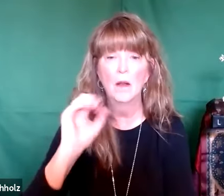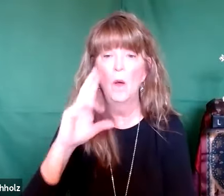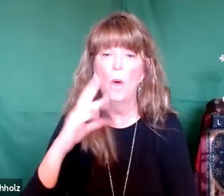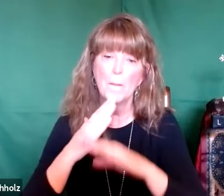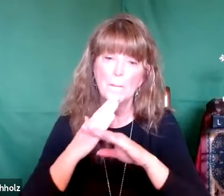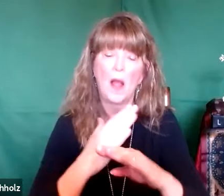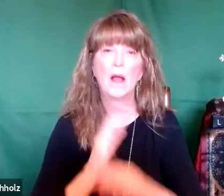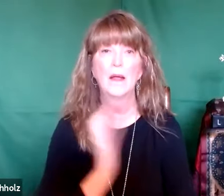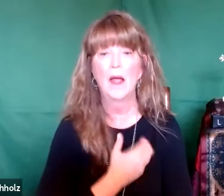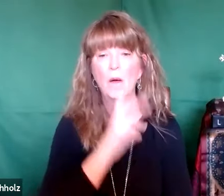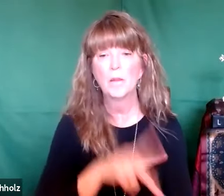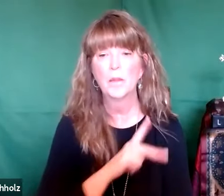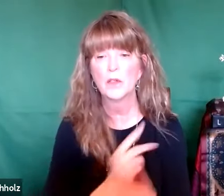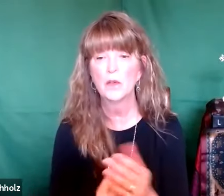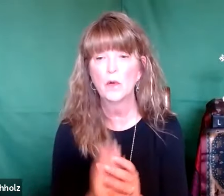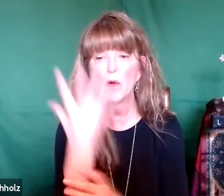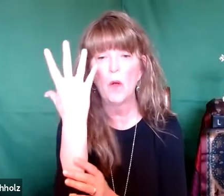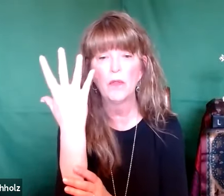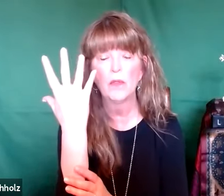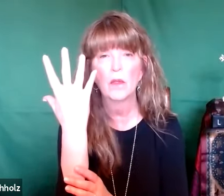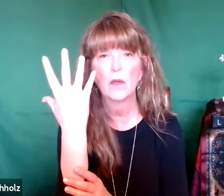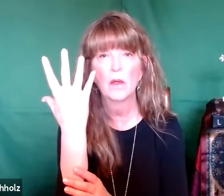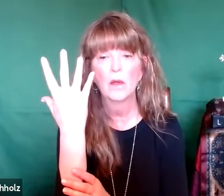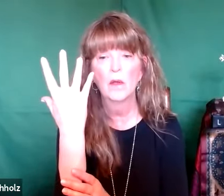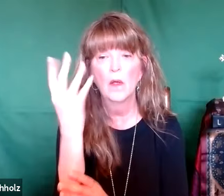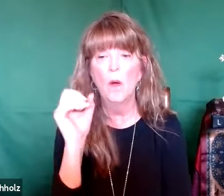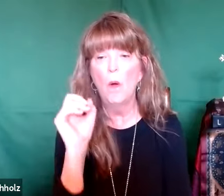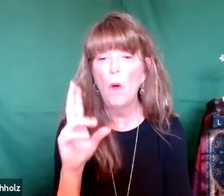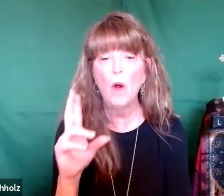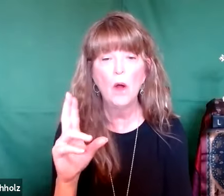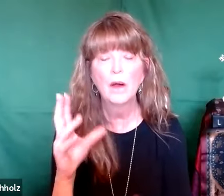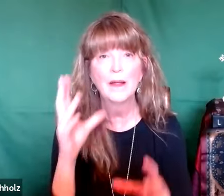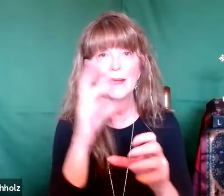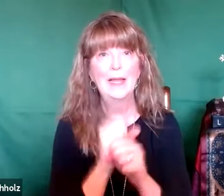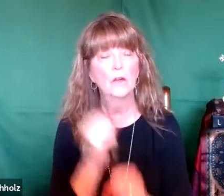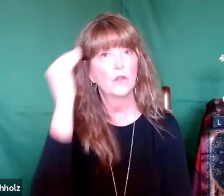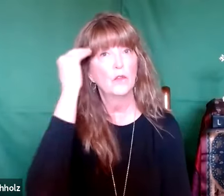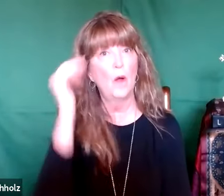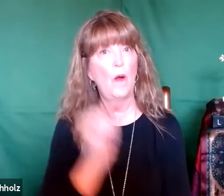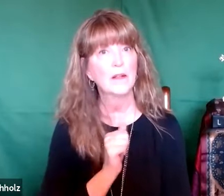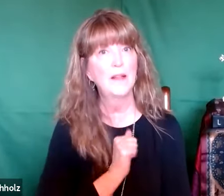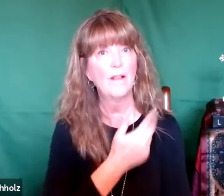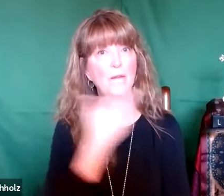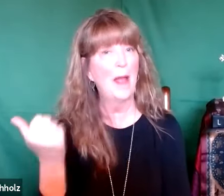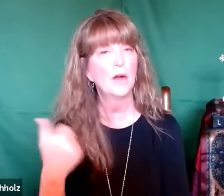are barriers to other people. They're barriers between us and God, and they also can inhibit our personal